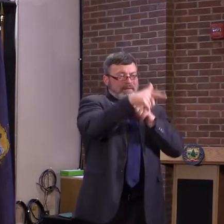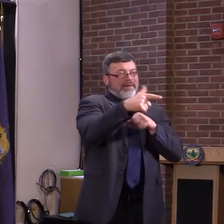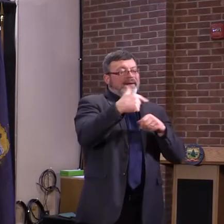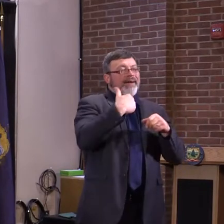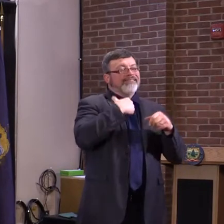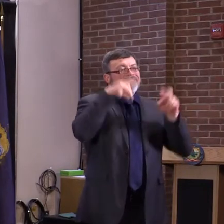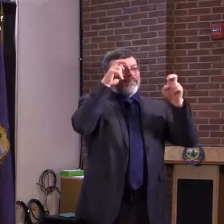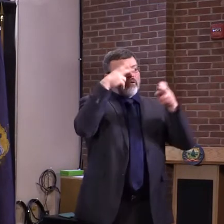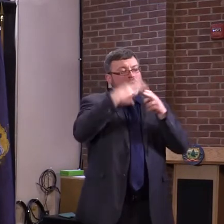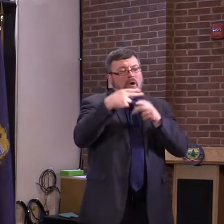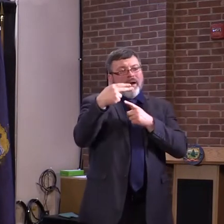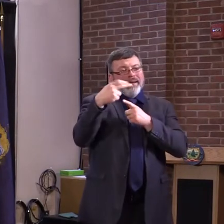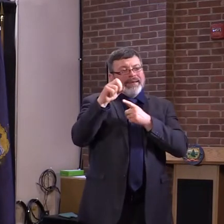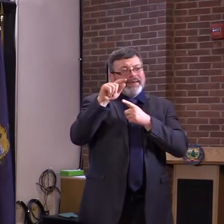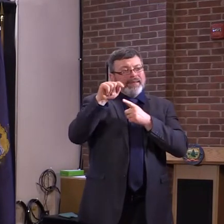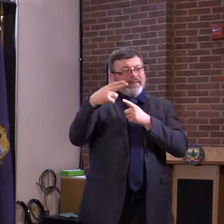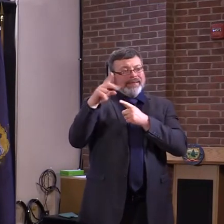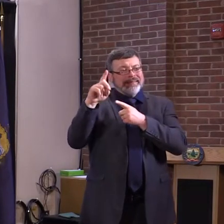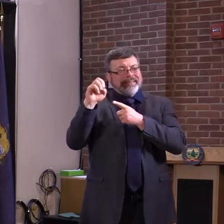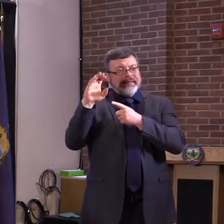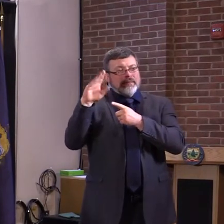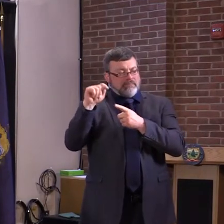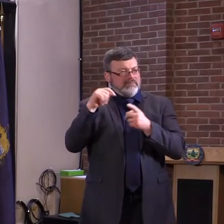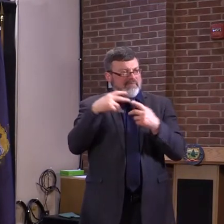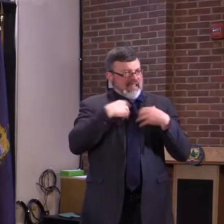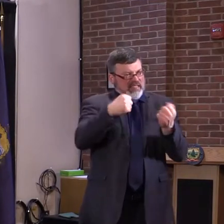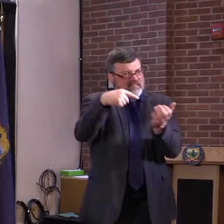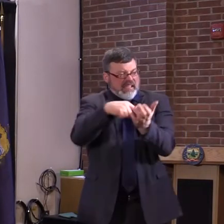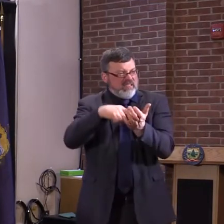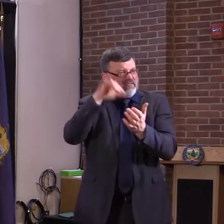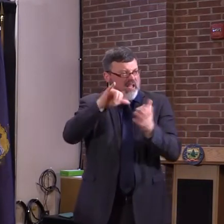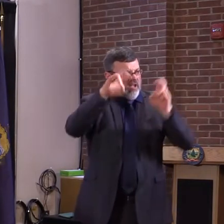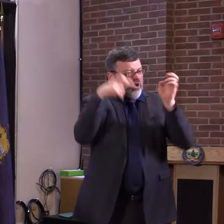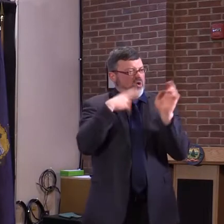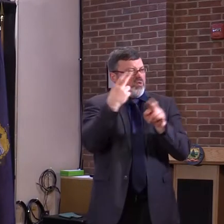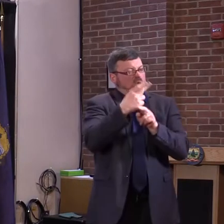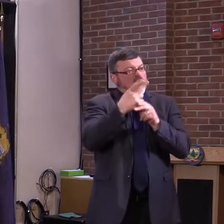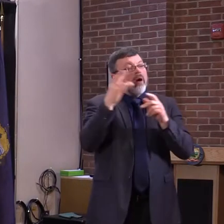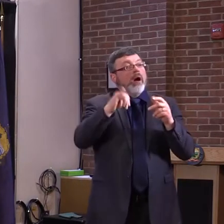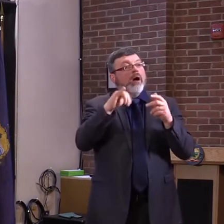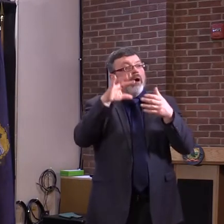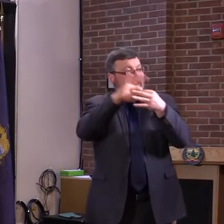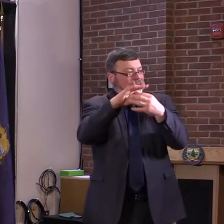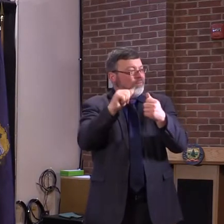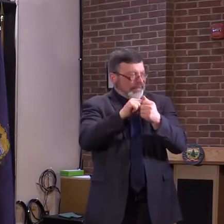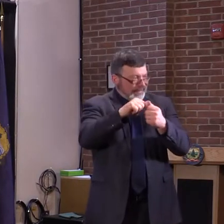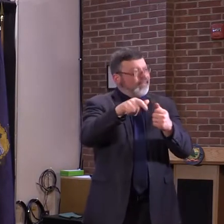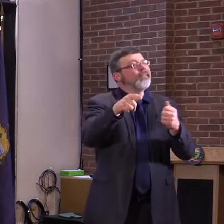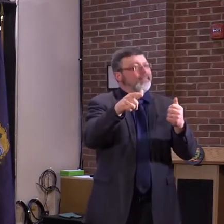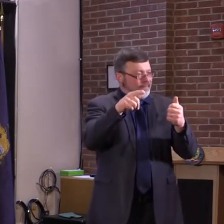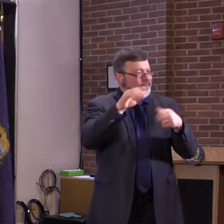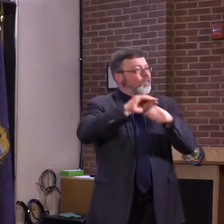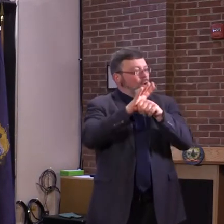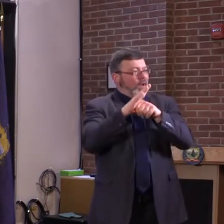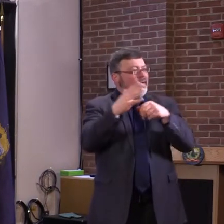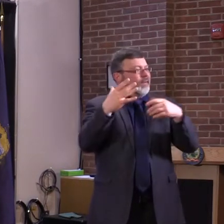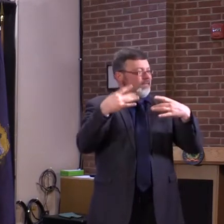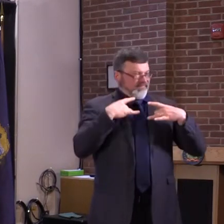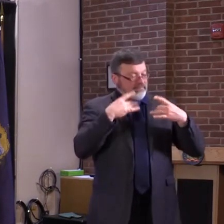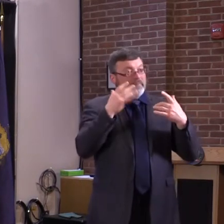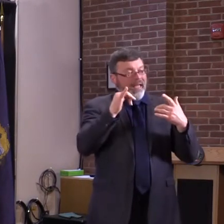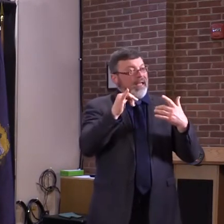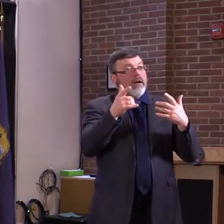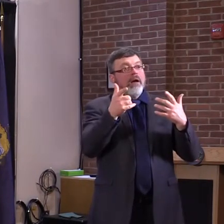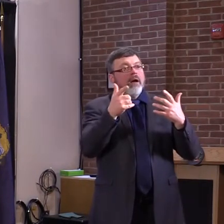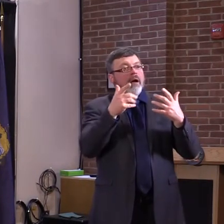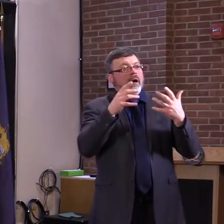worsening chronic illness that accounts for so many of our current hospital admissions. As the risk from